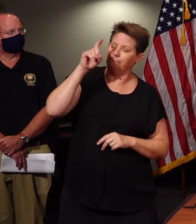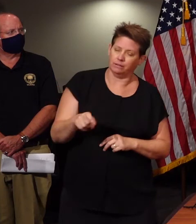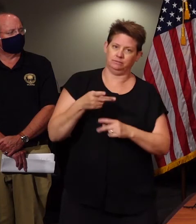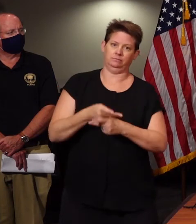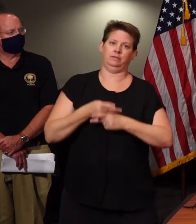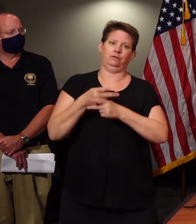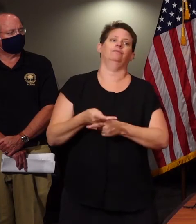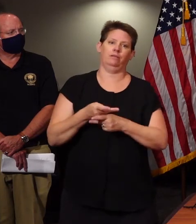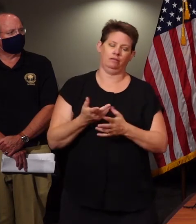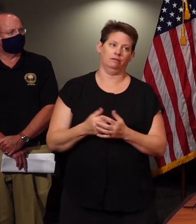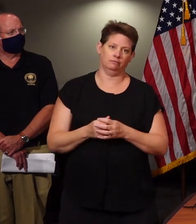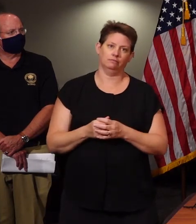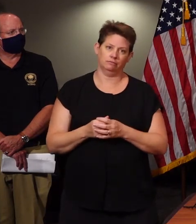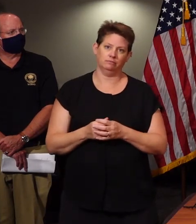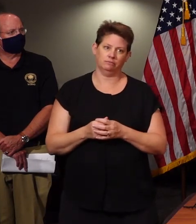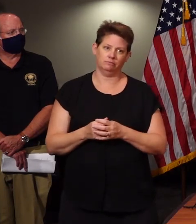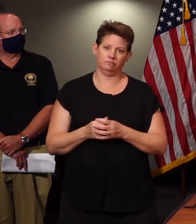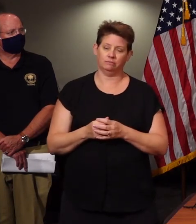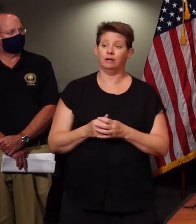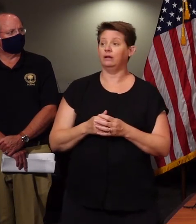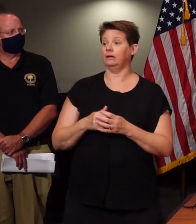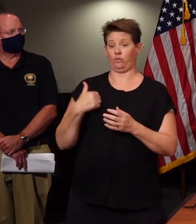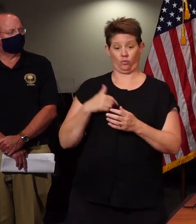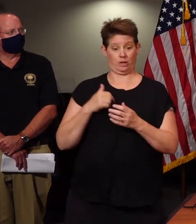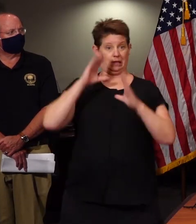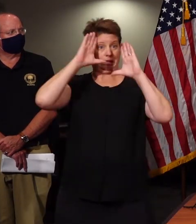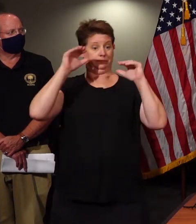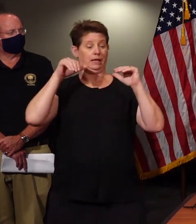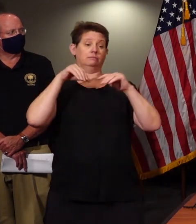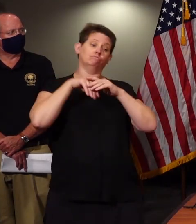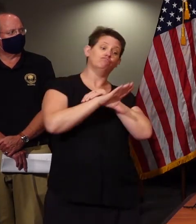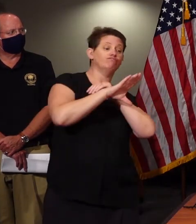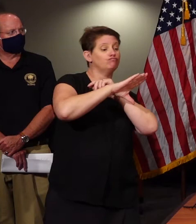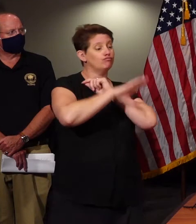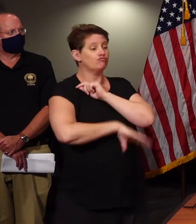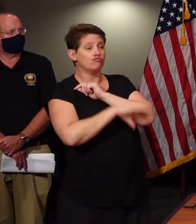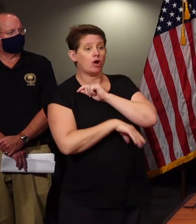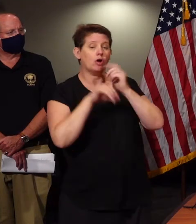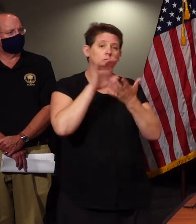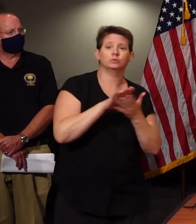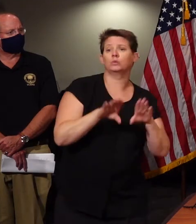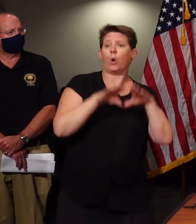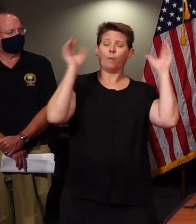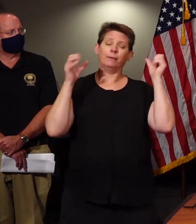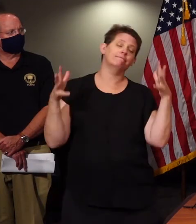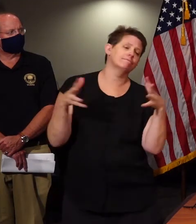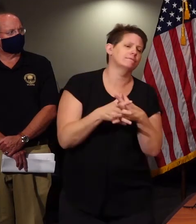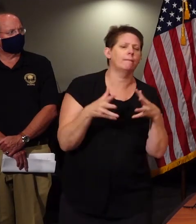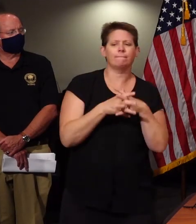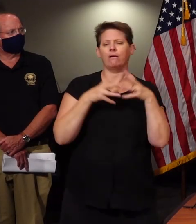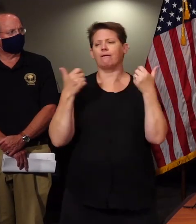careful. And if we want to go into the fall with the schools opening, with football games and all